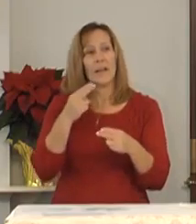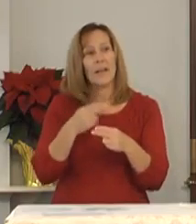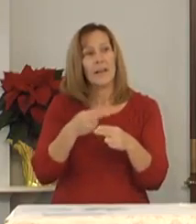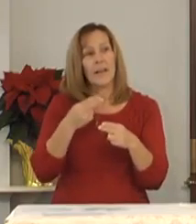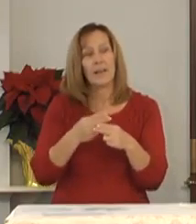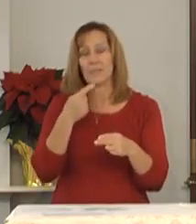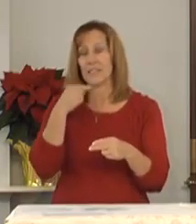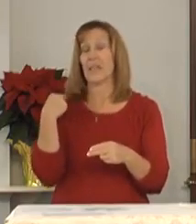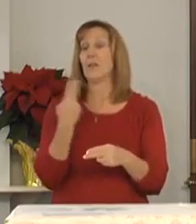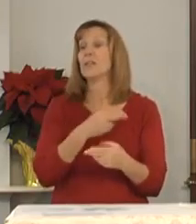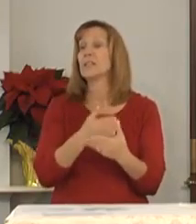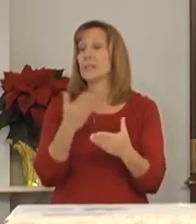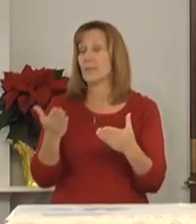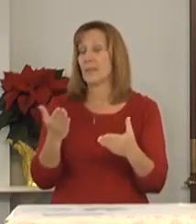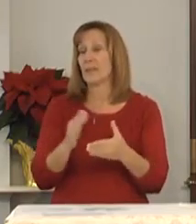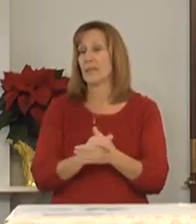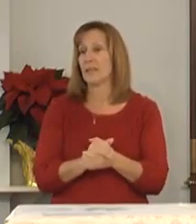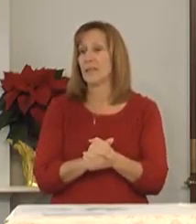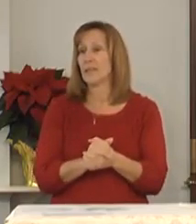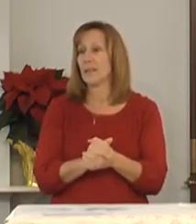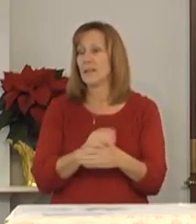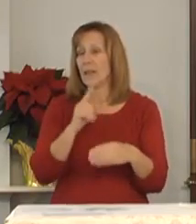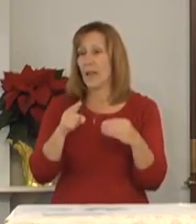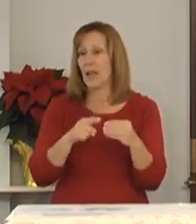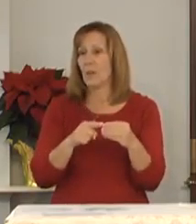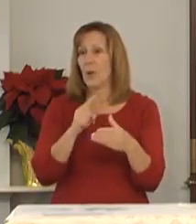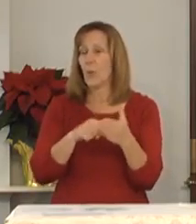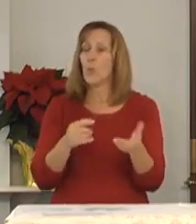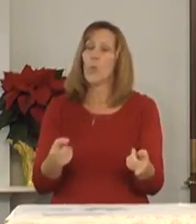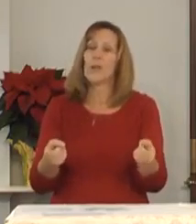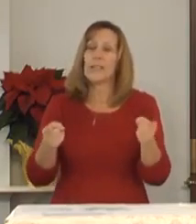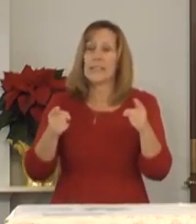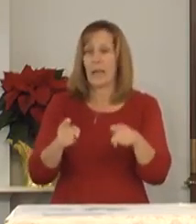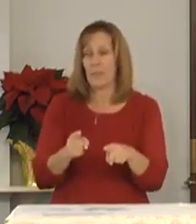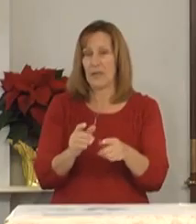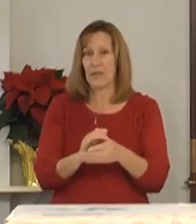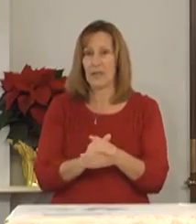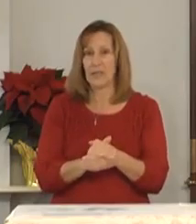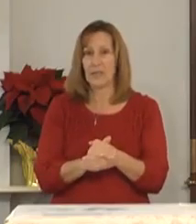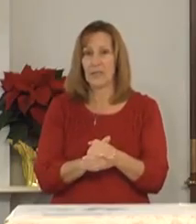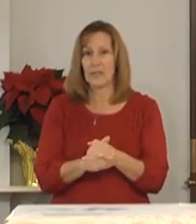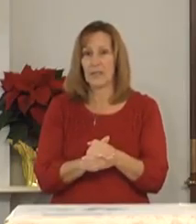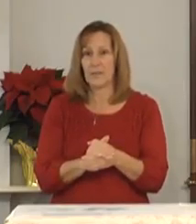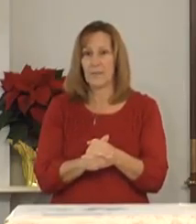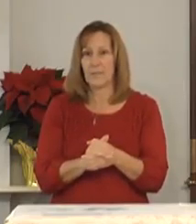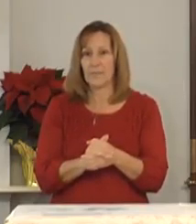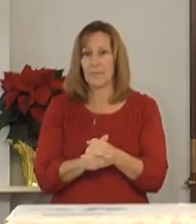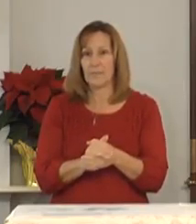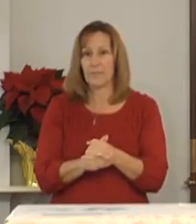Names tell us something about what is happening.